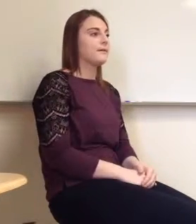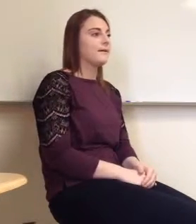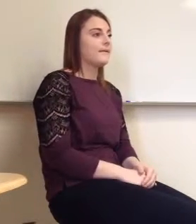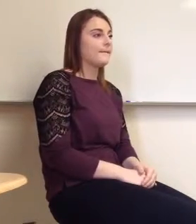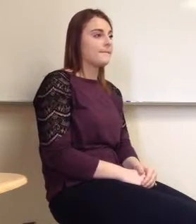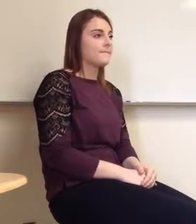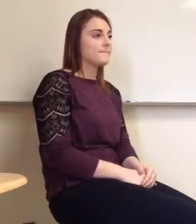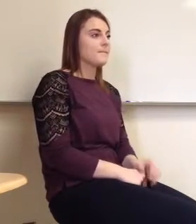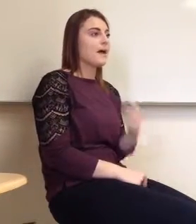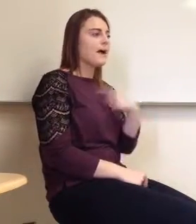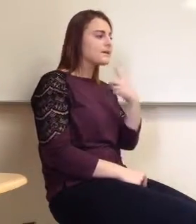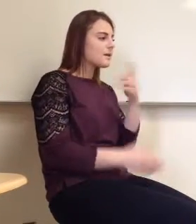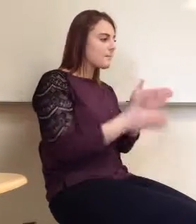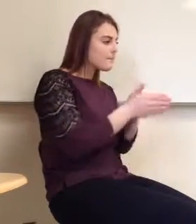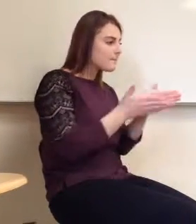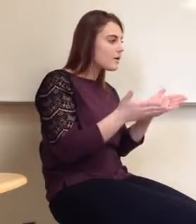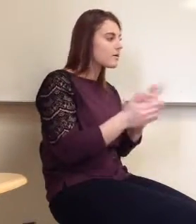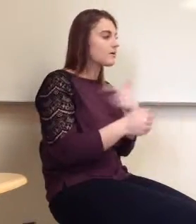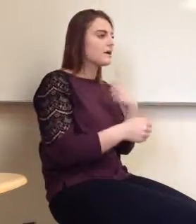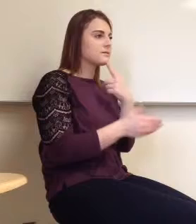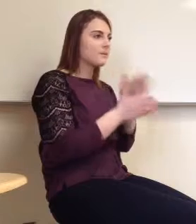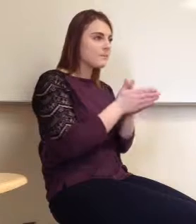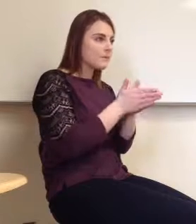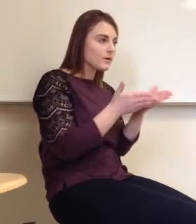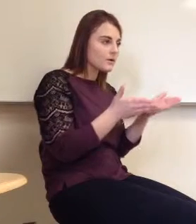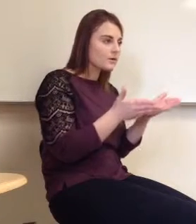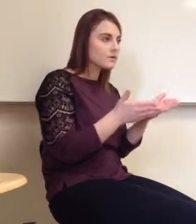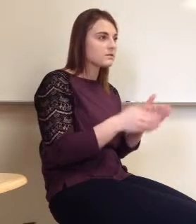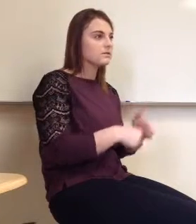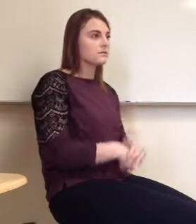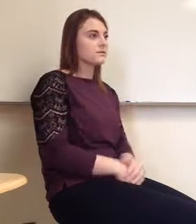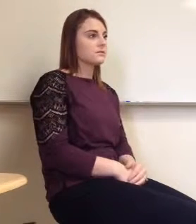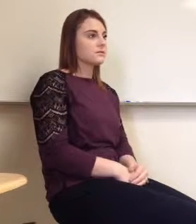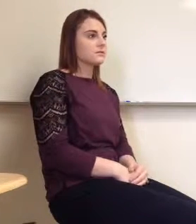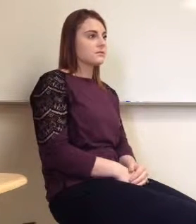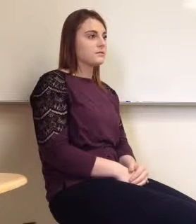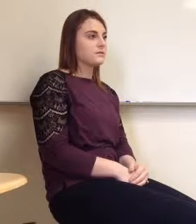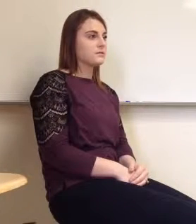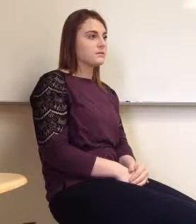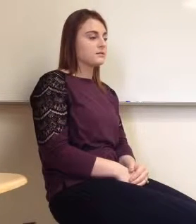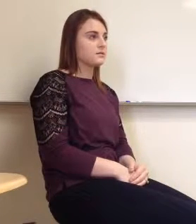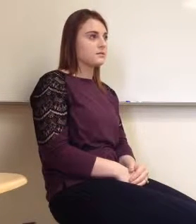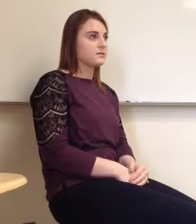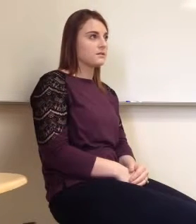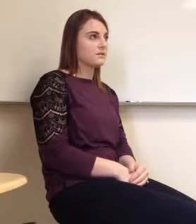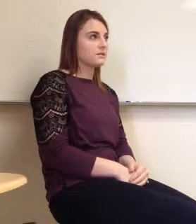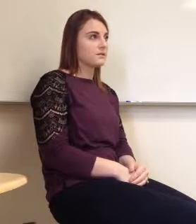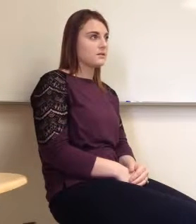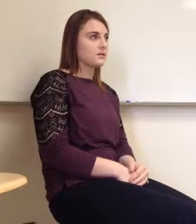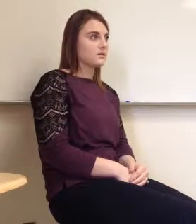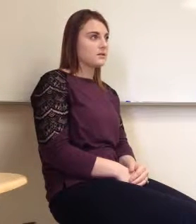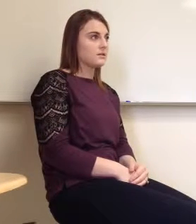them, books, I say. I throw my weight against their locked doors. The door